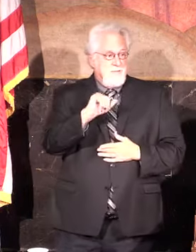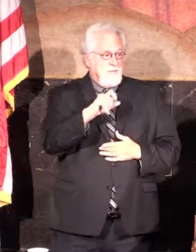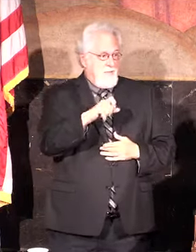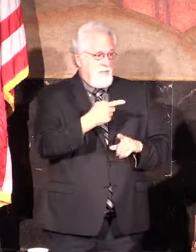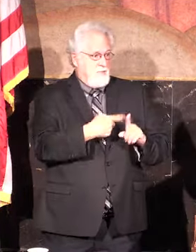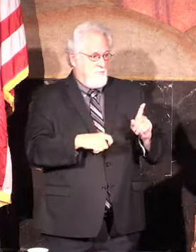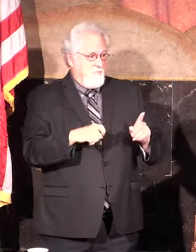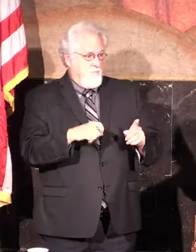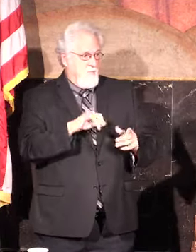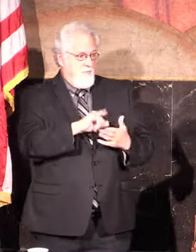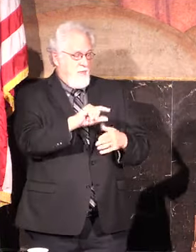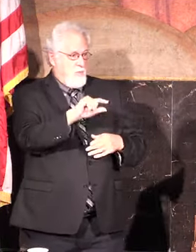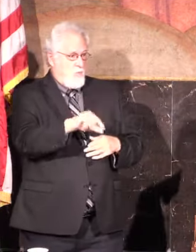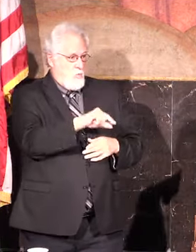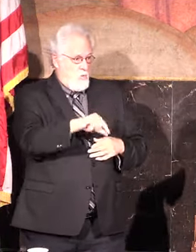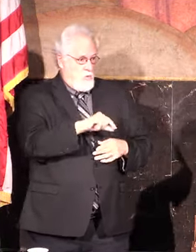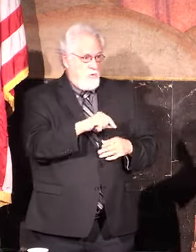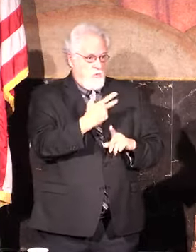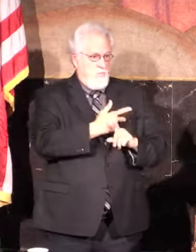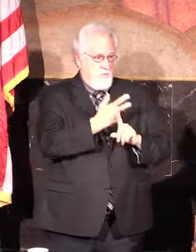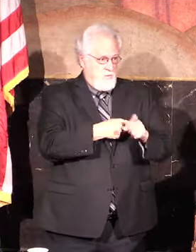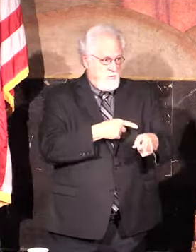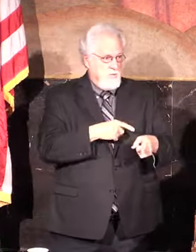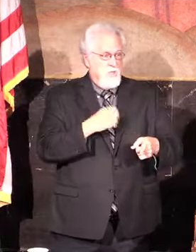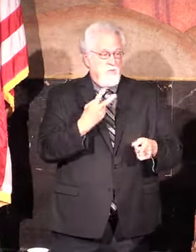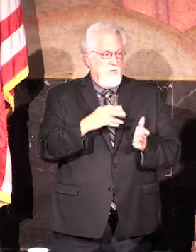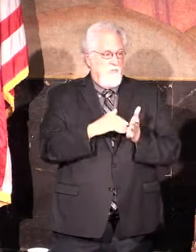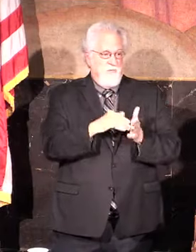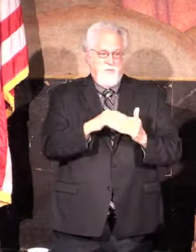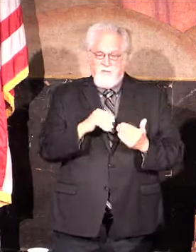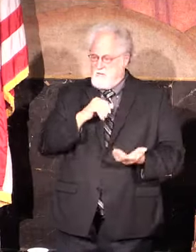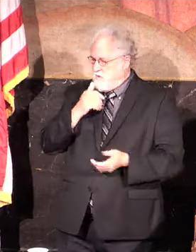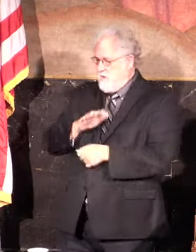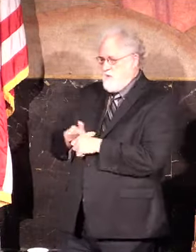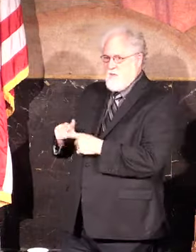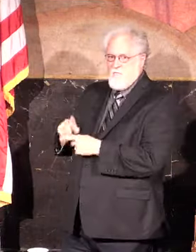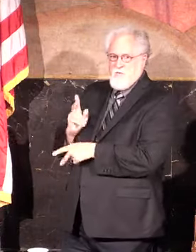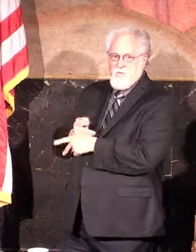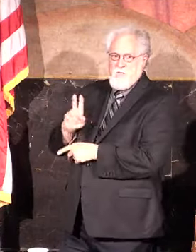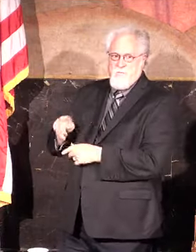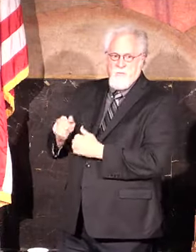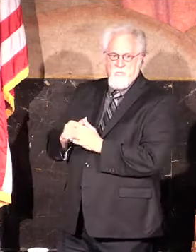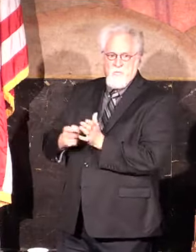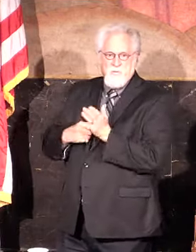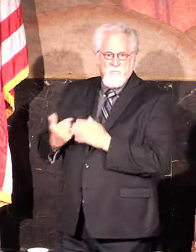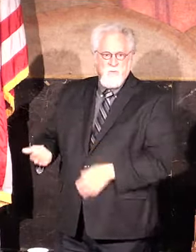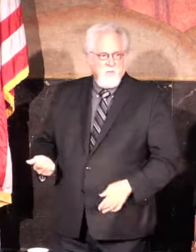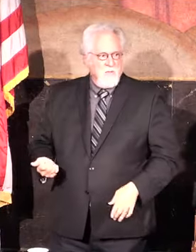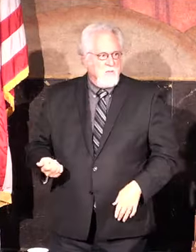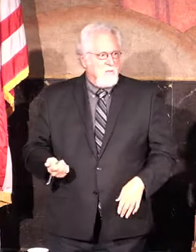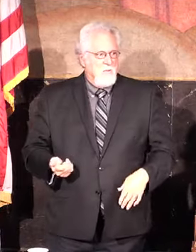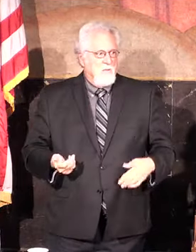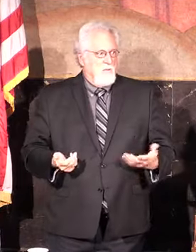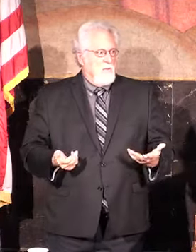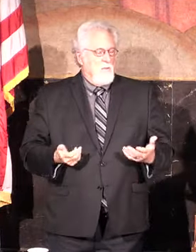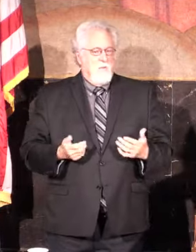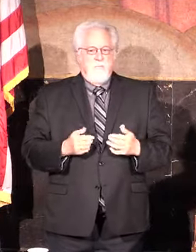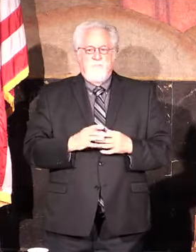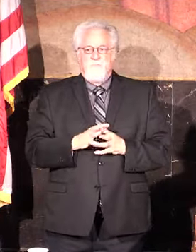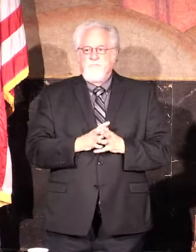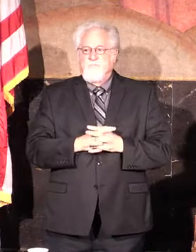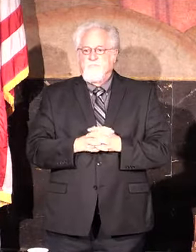quarter. So it's $12 million. I mean, it's just not enough to keep up with the demand with the claims that are being made.